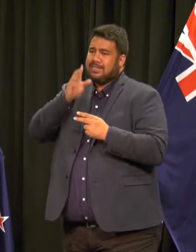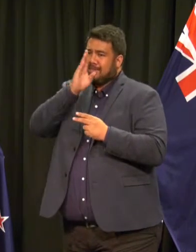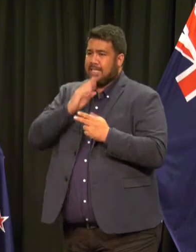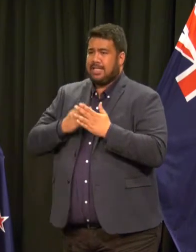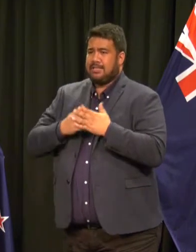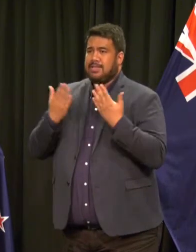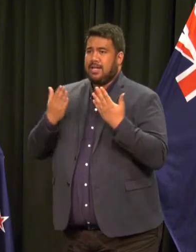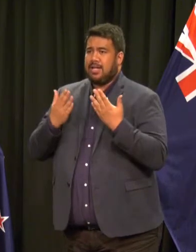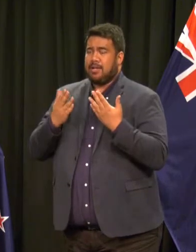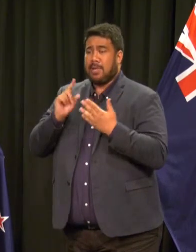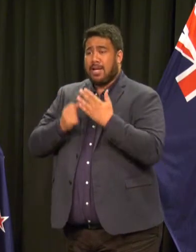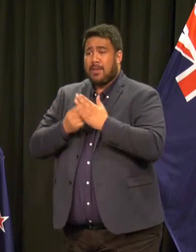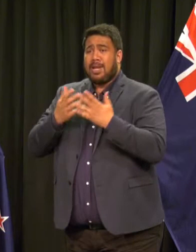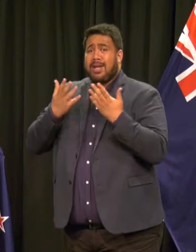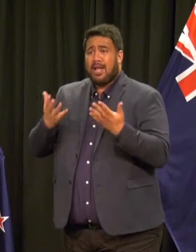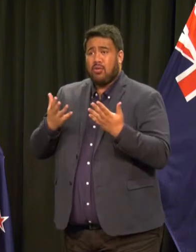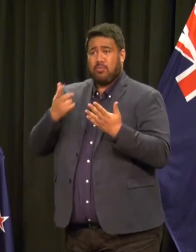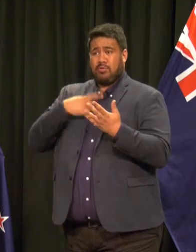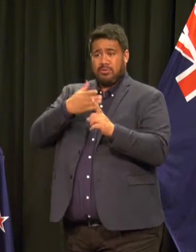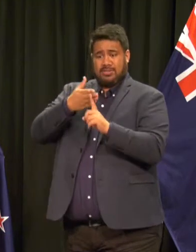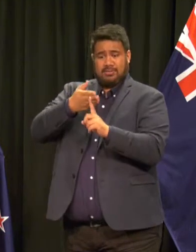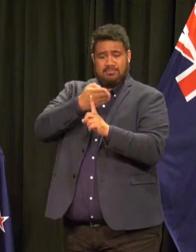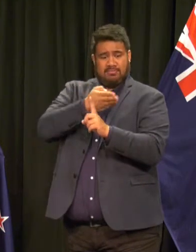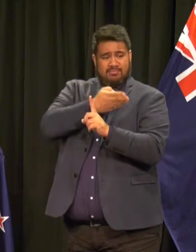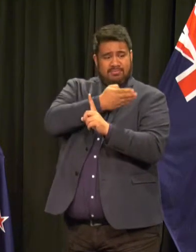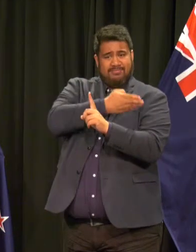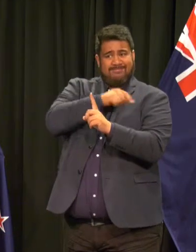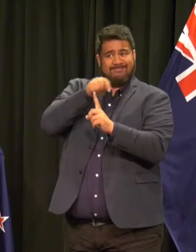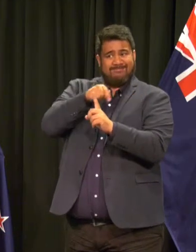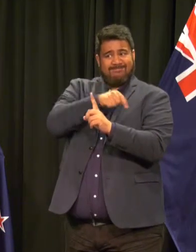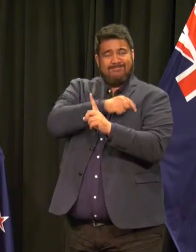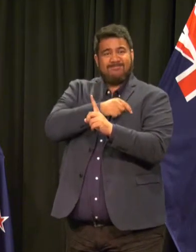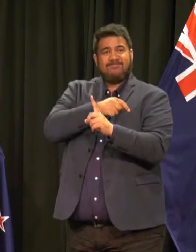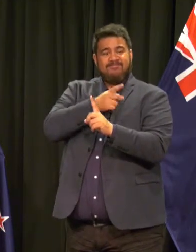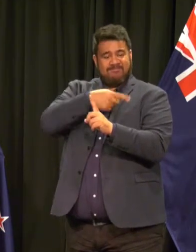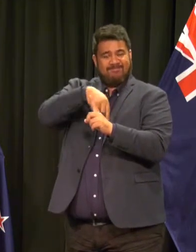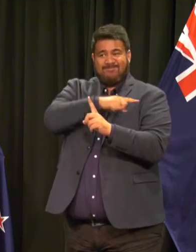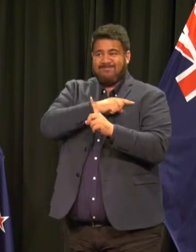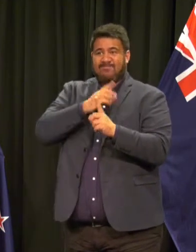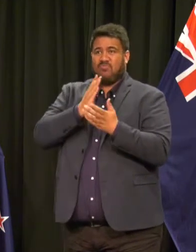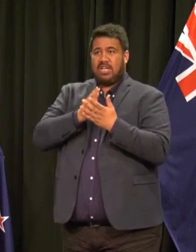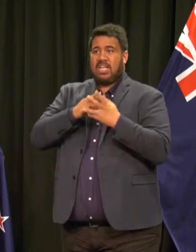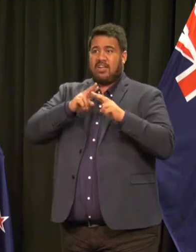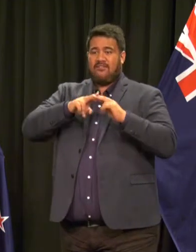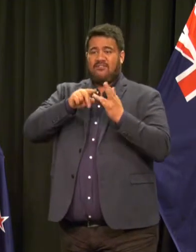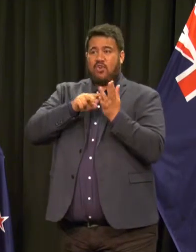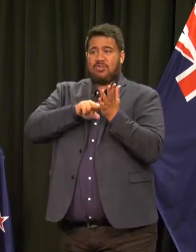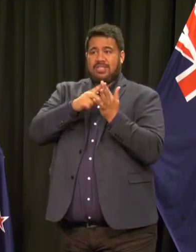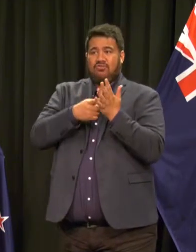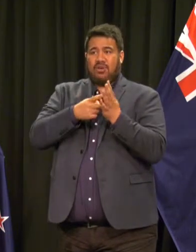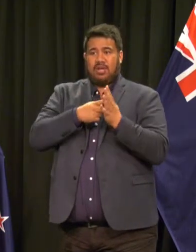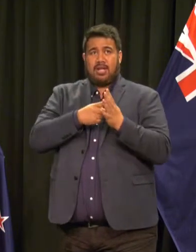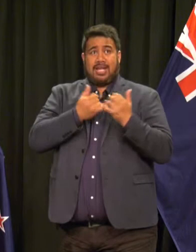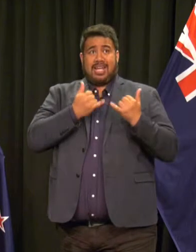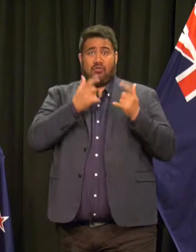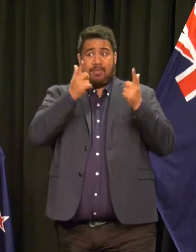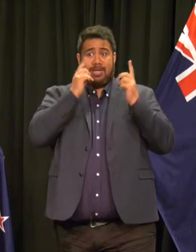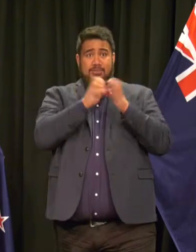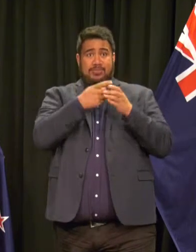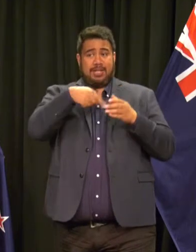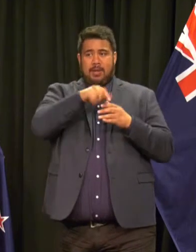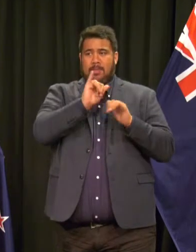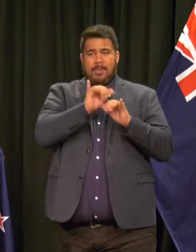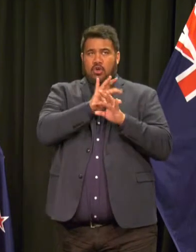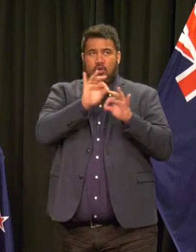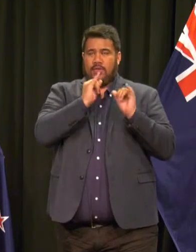circumstances which may not be in the total control of Fonterra's current management, but there